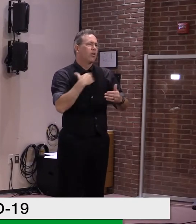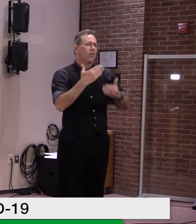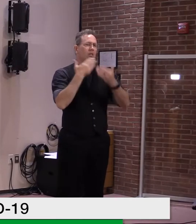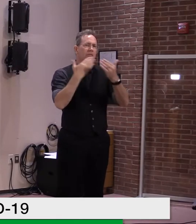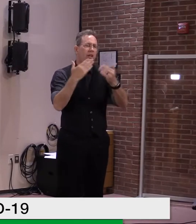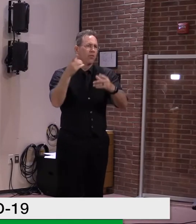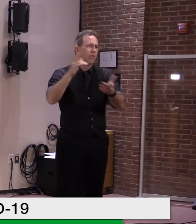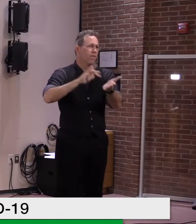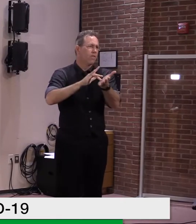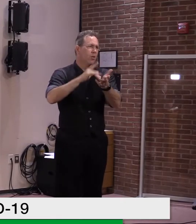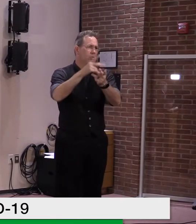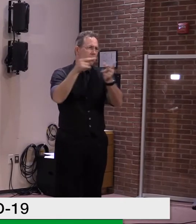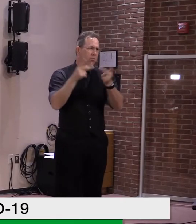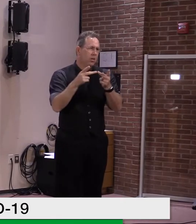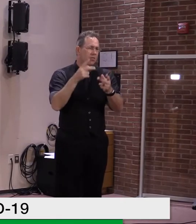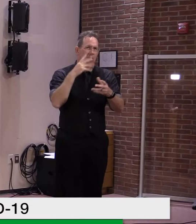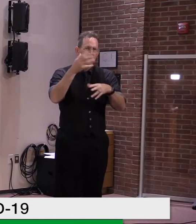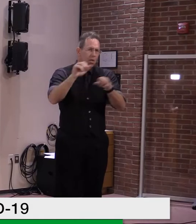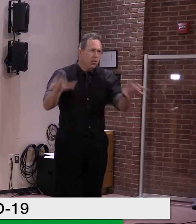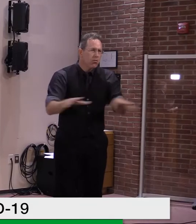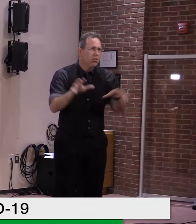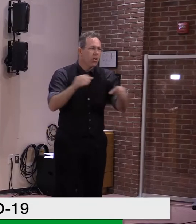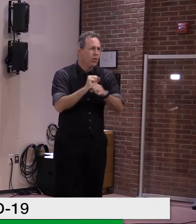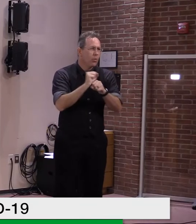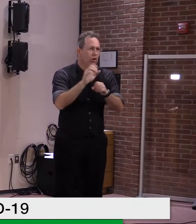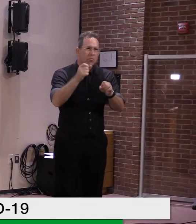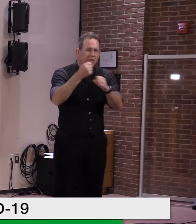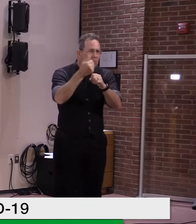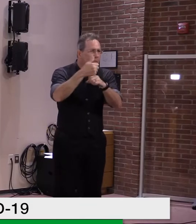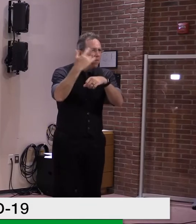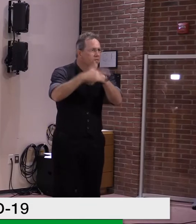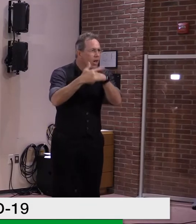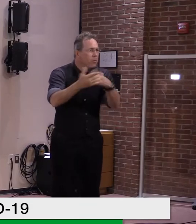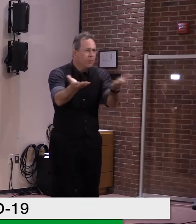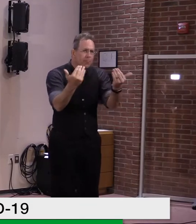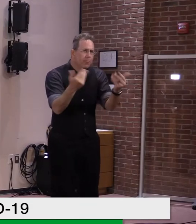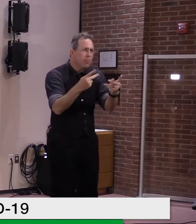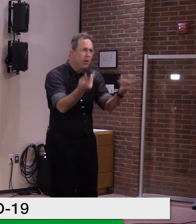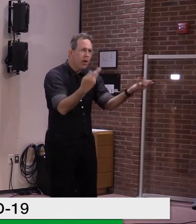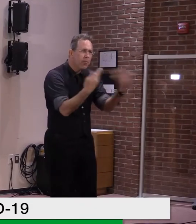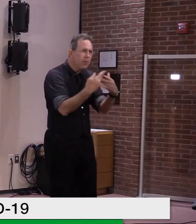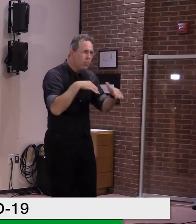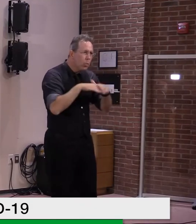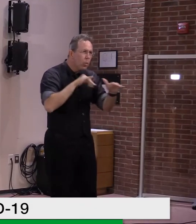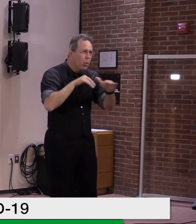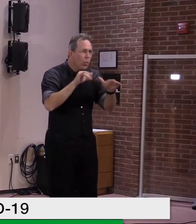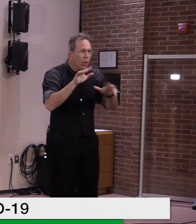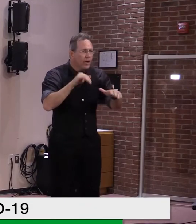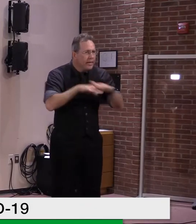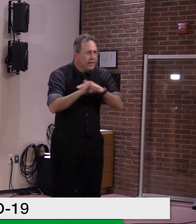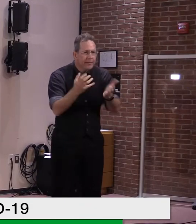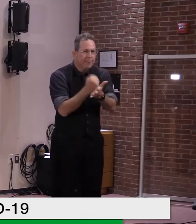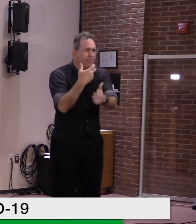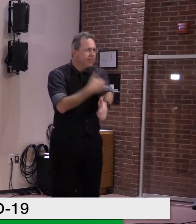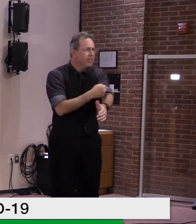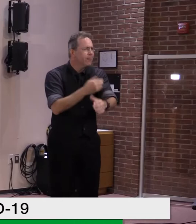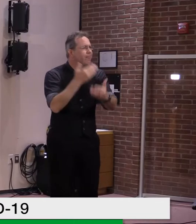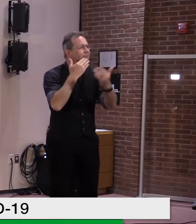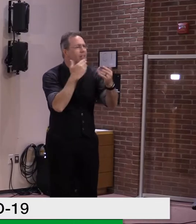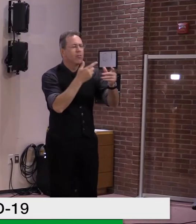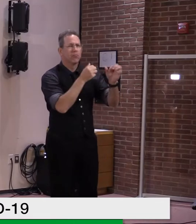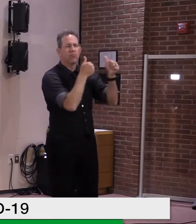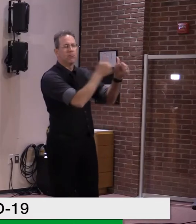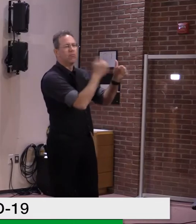They have made themselves available and open to people coming into their clinic. So in combination with these sort